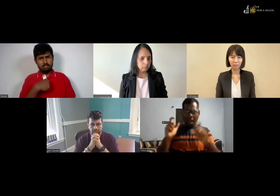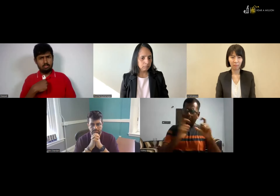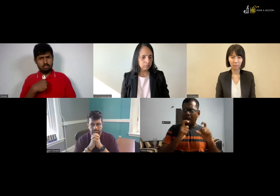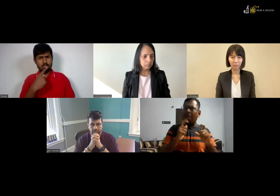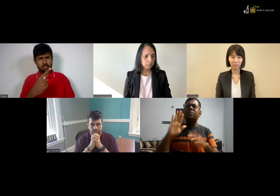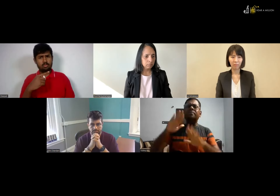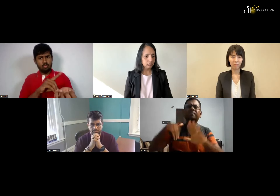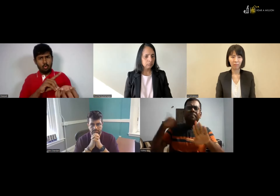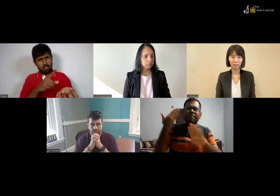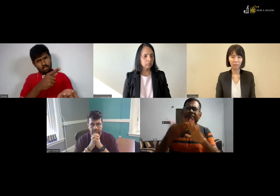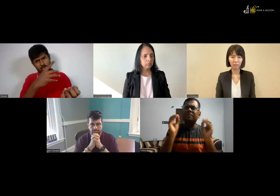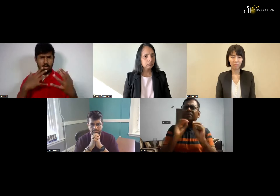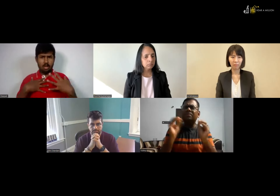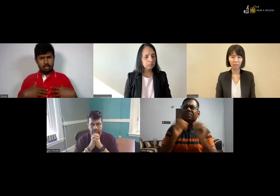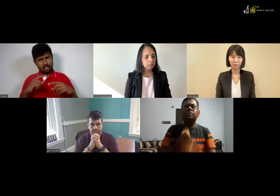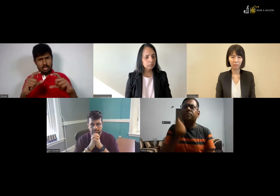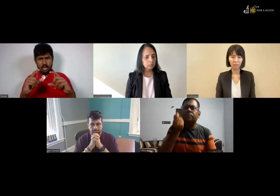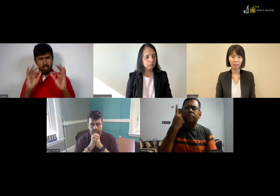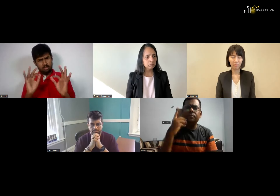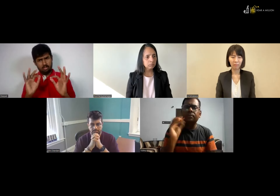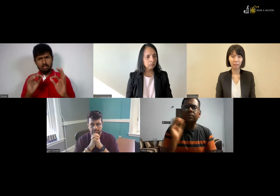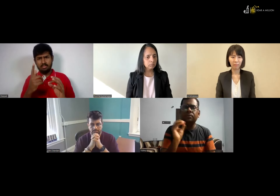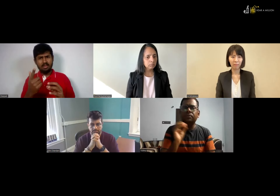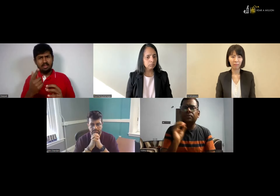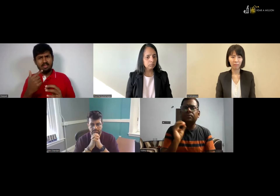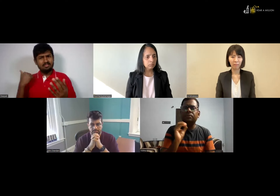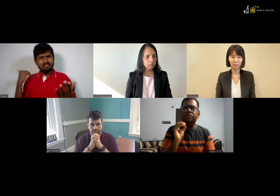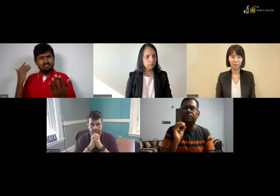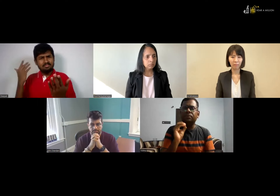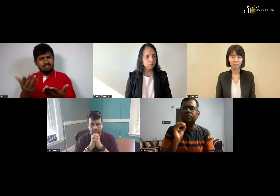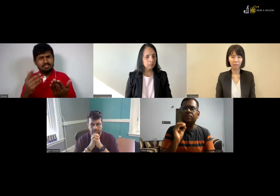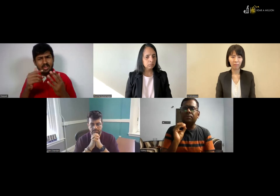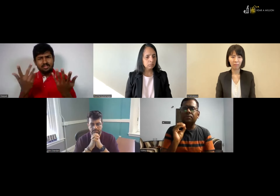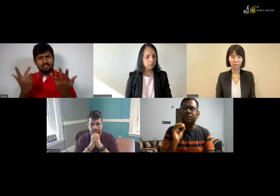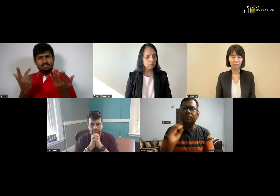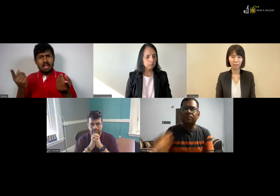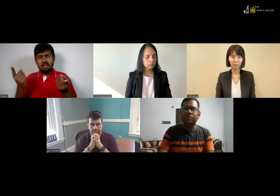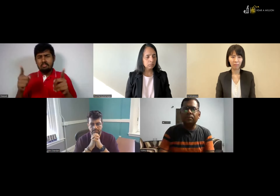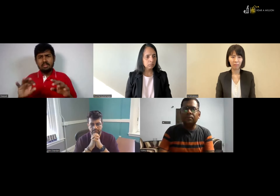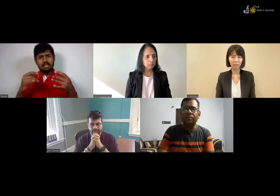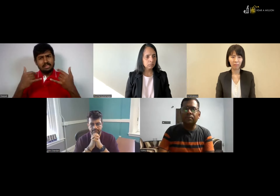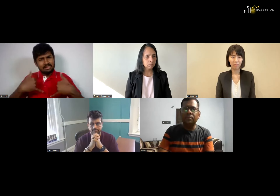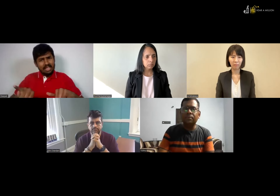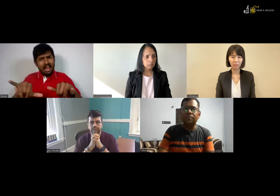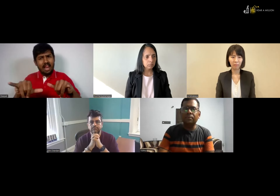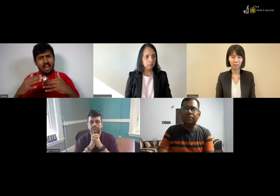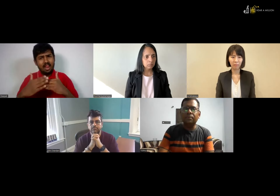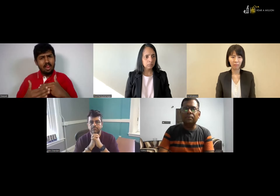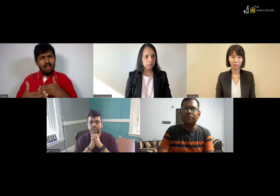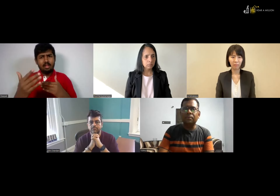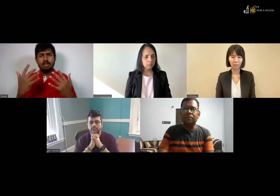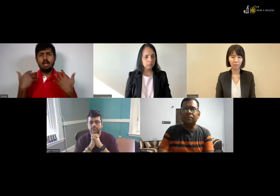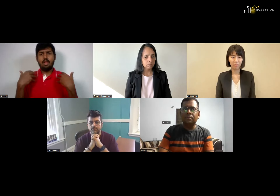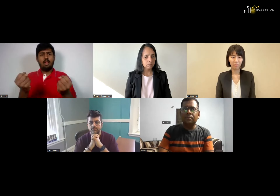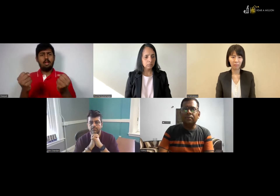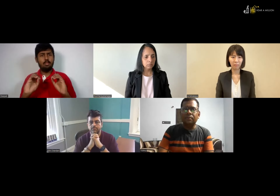told we asked the doctor, but we didn't get what actually that problem happened